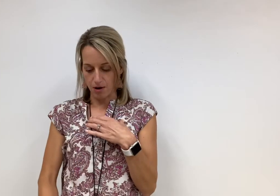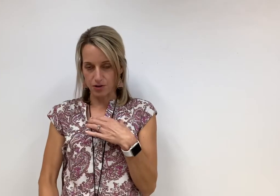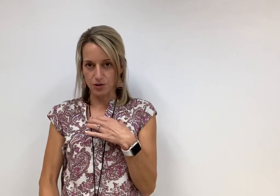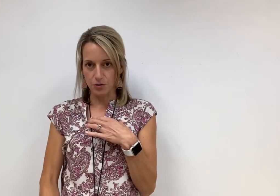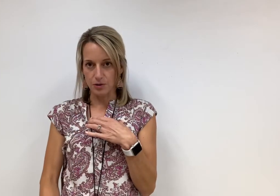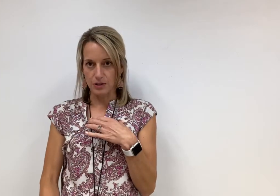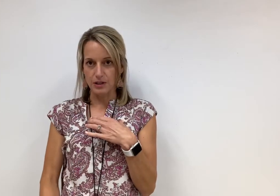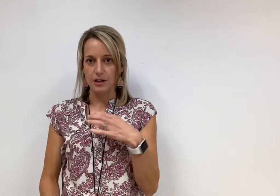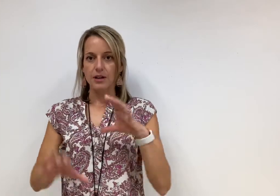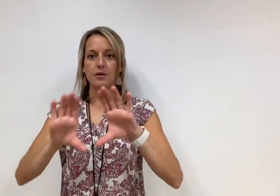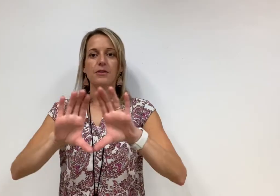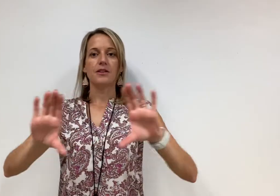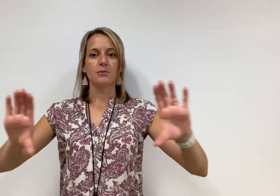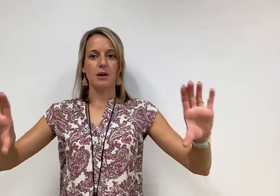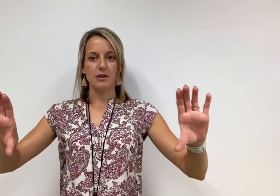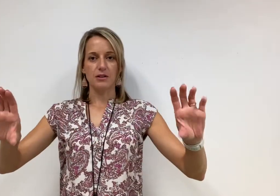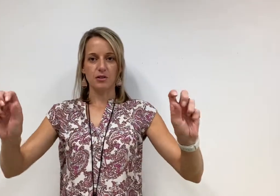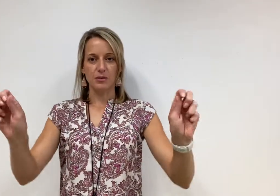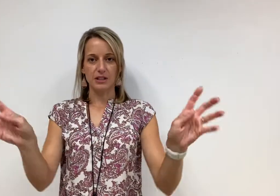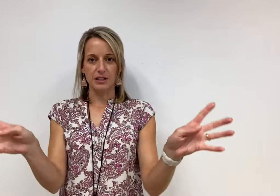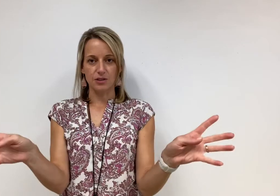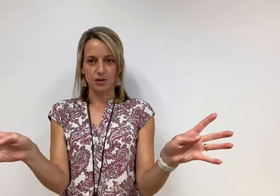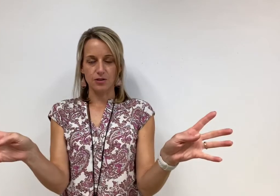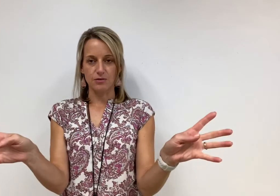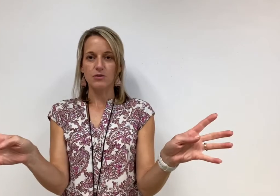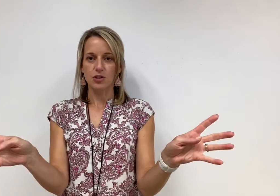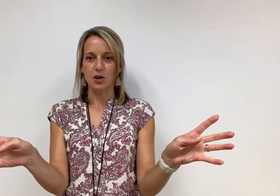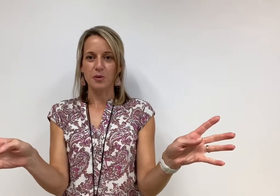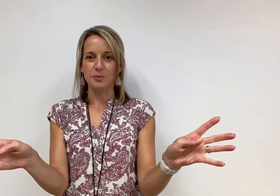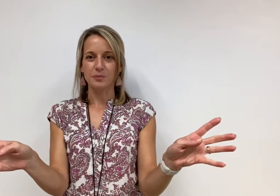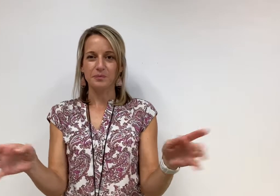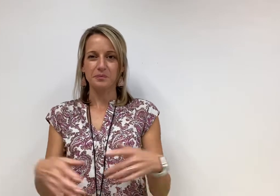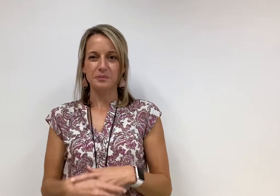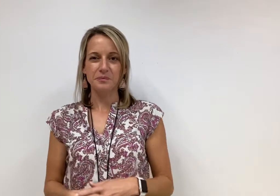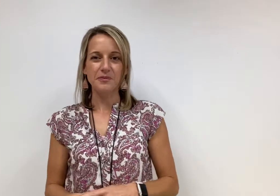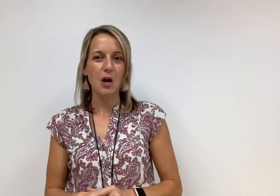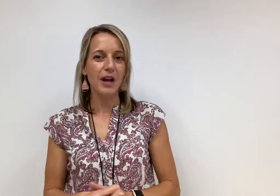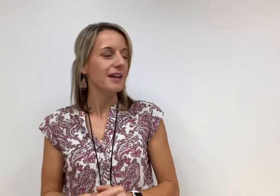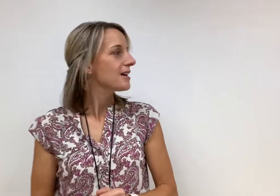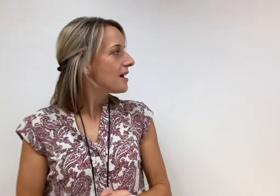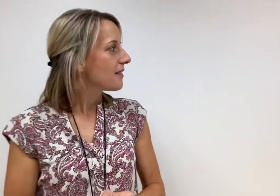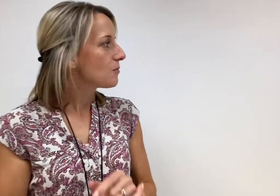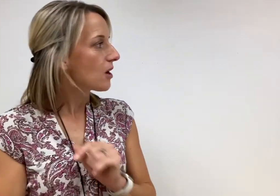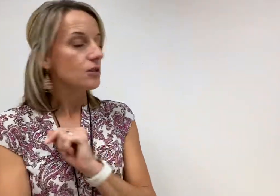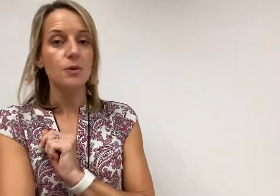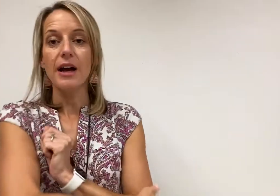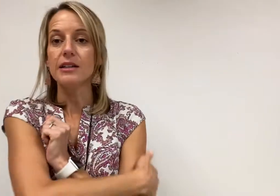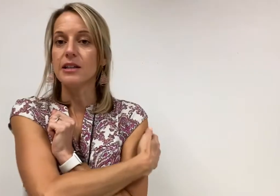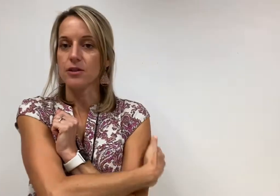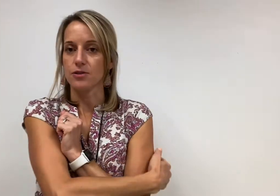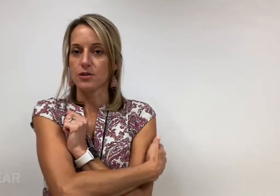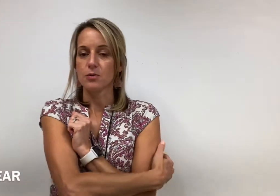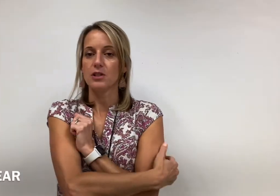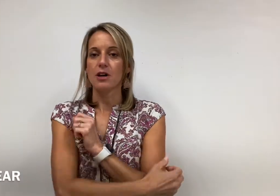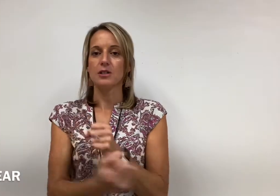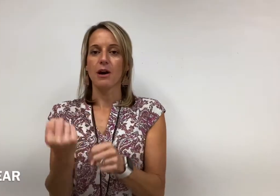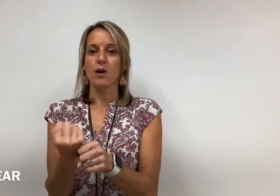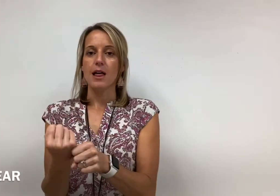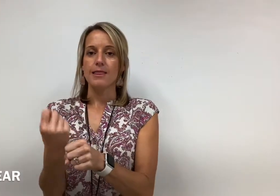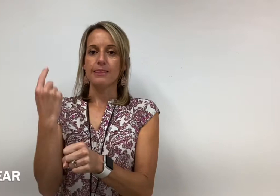you. This might be a little bit easier to show. Okay, then we also had years. So we talked about